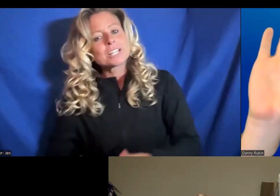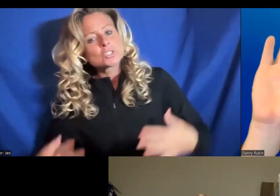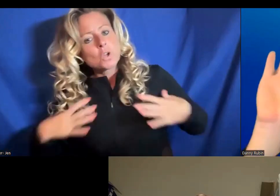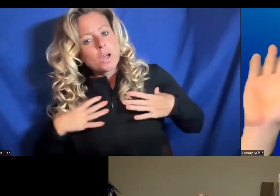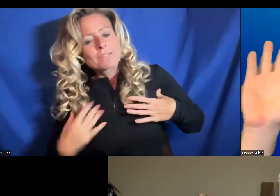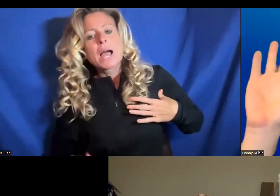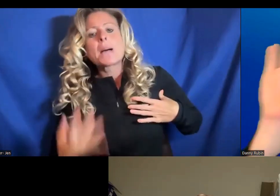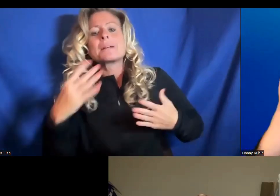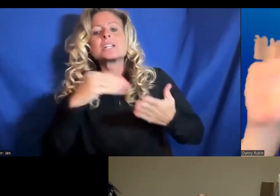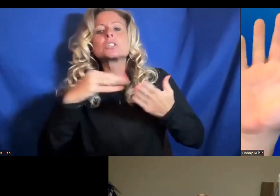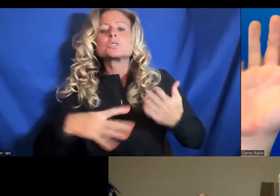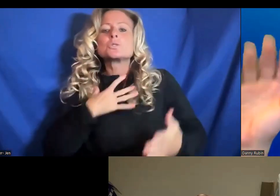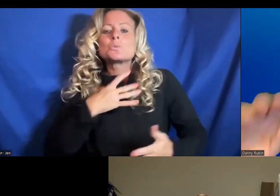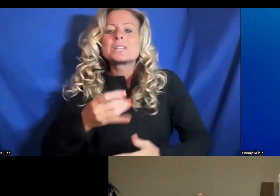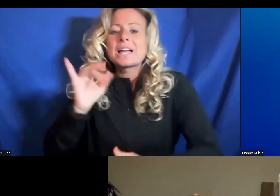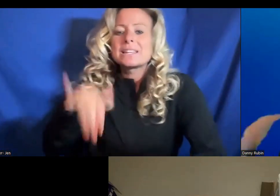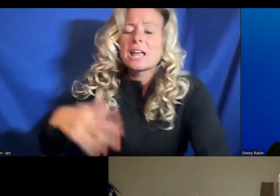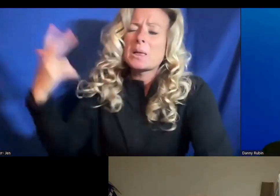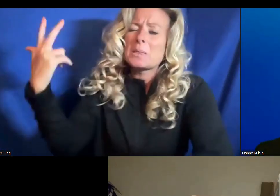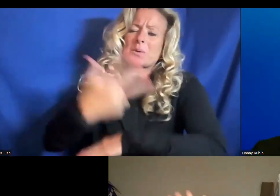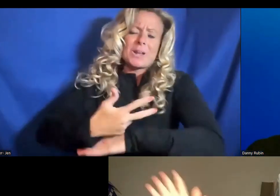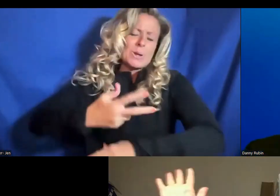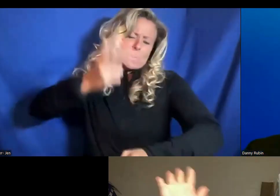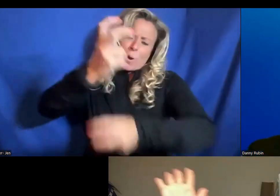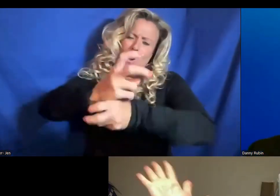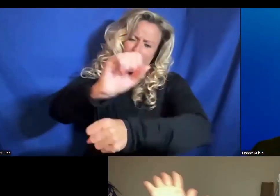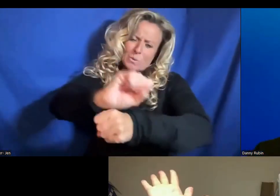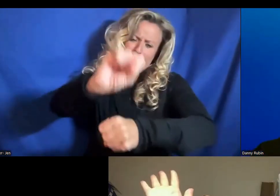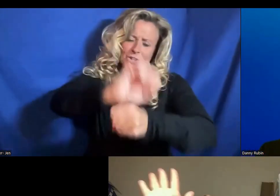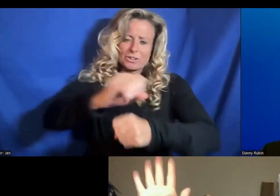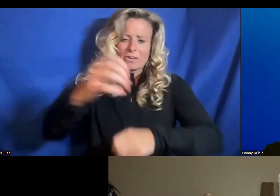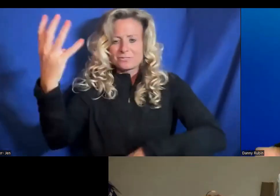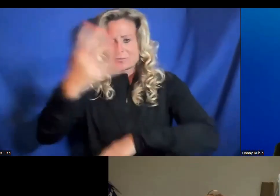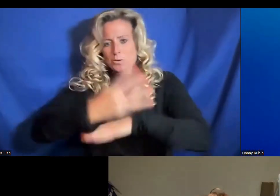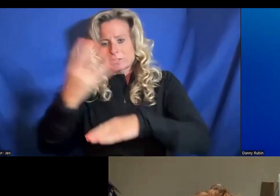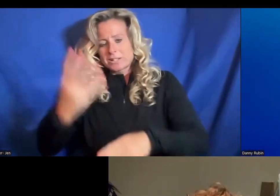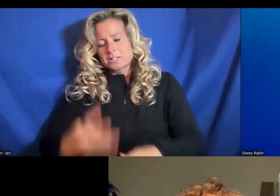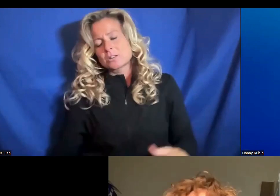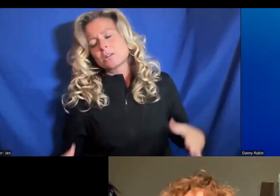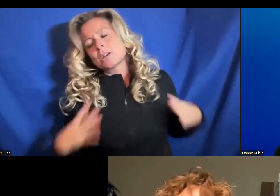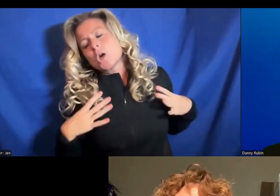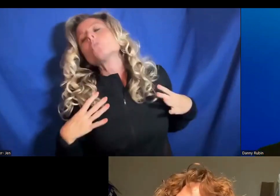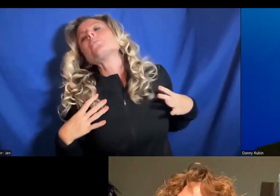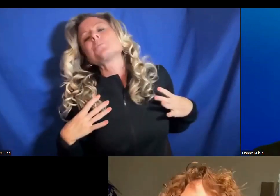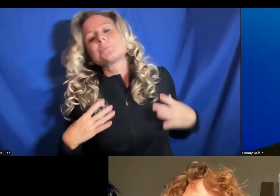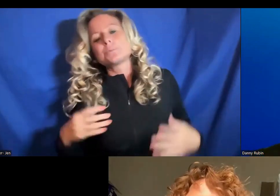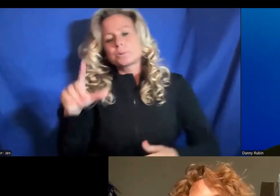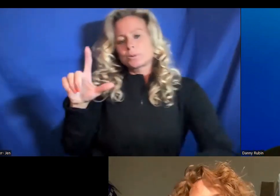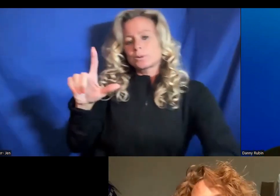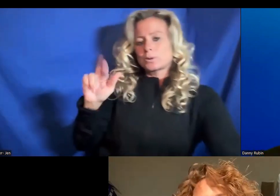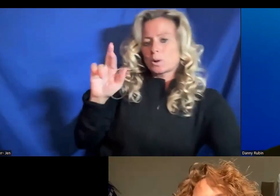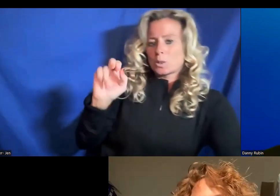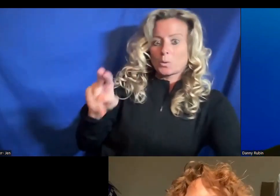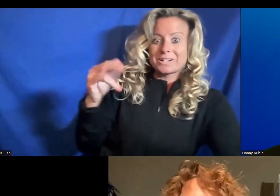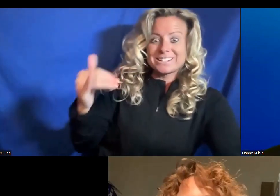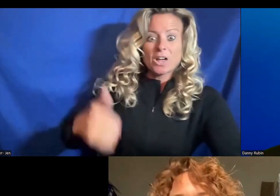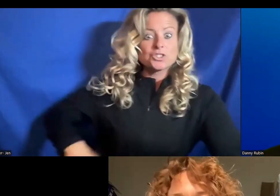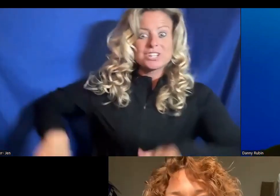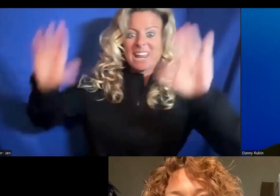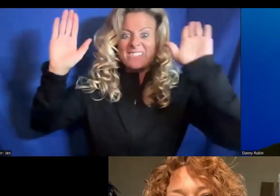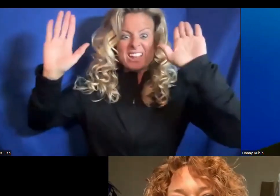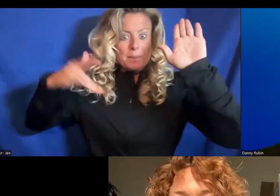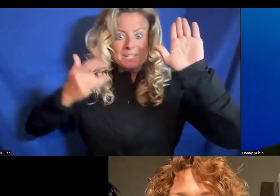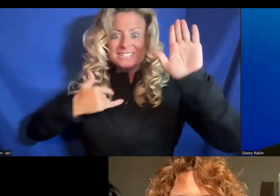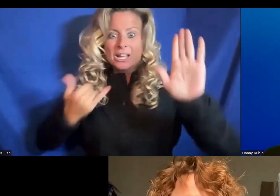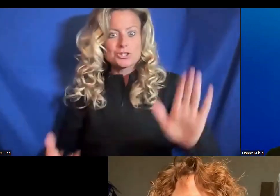like that schedule? 3 days a week, you go hard. 4 days, you kind of get back. Now, Lauren gave that up a little bit because now she's in charge, so she has